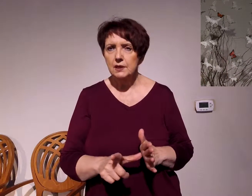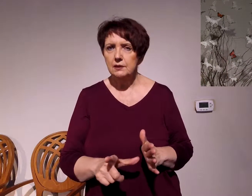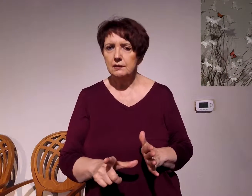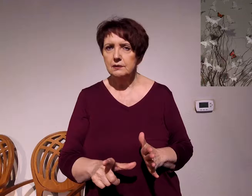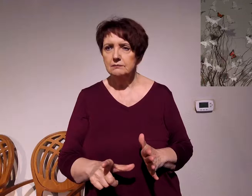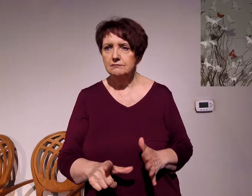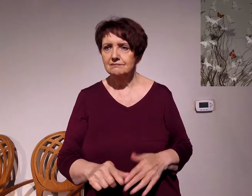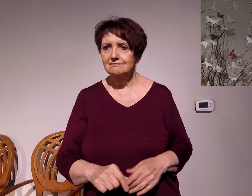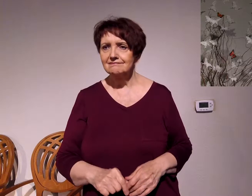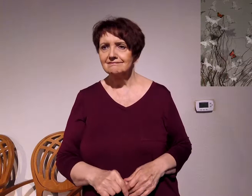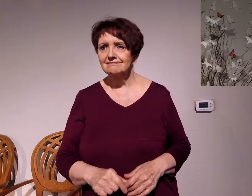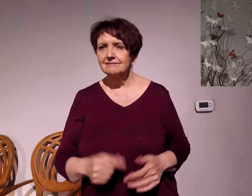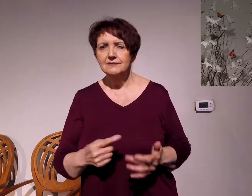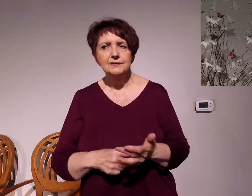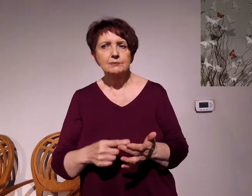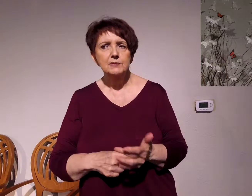subtly.